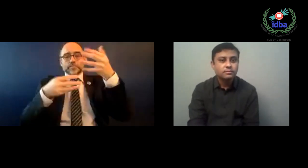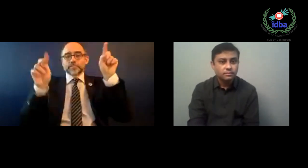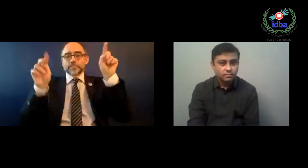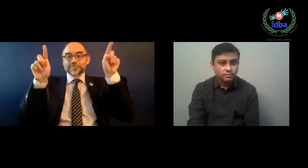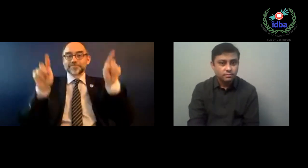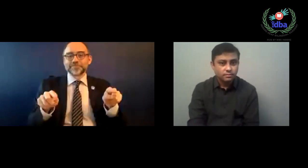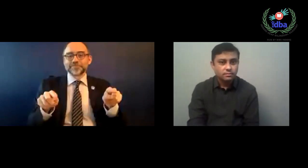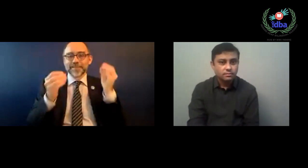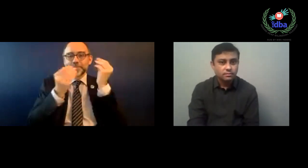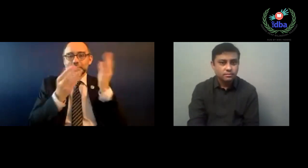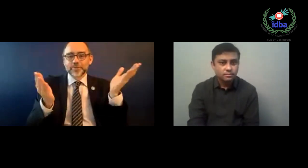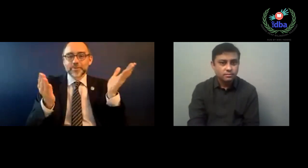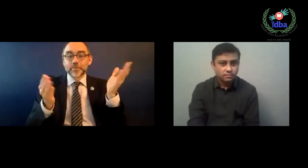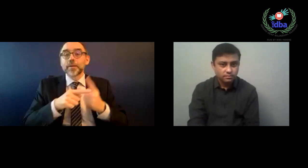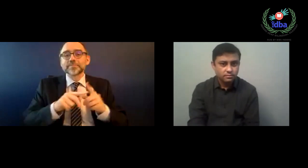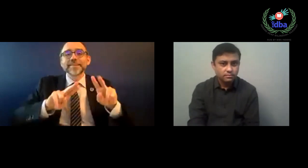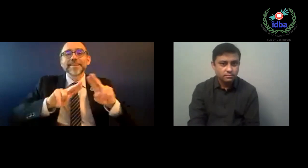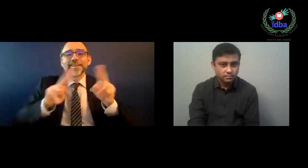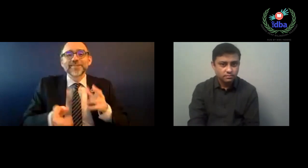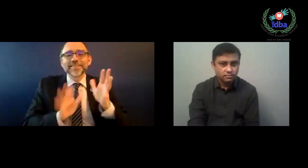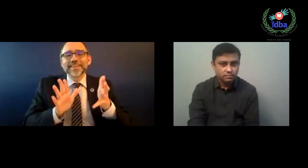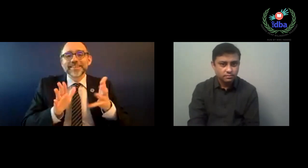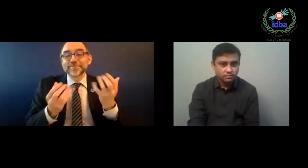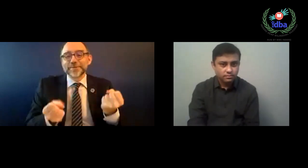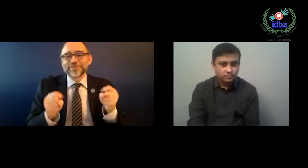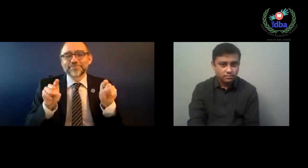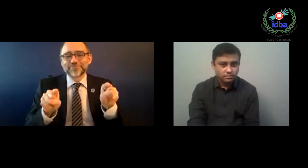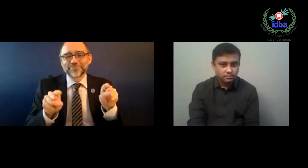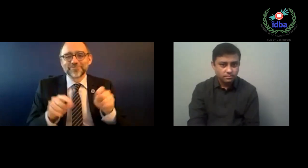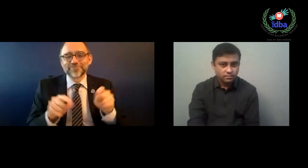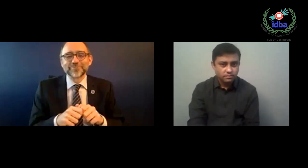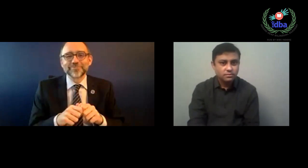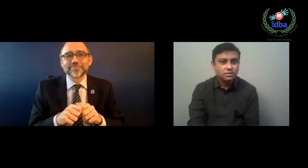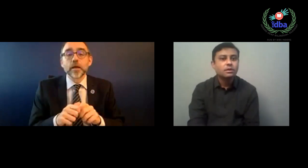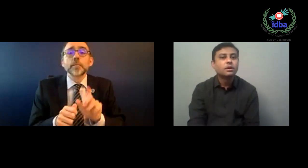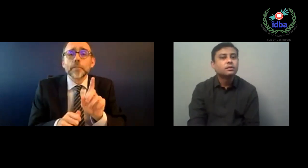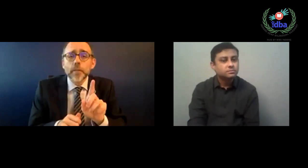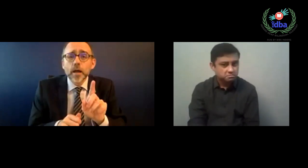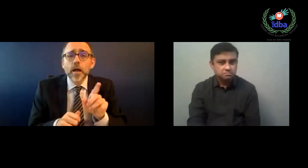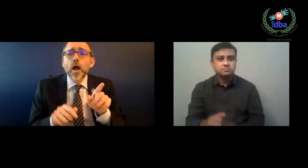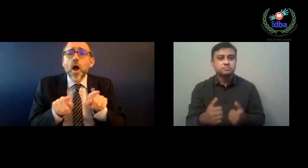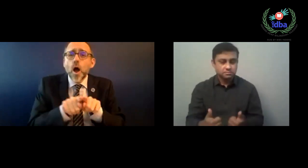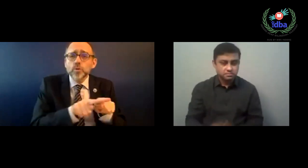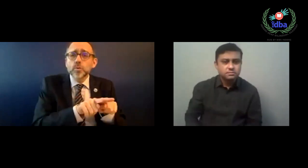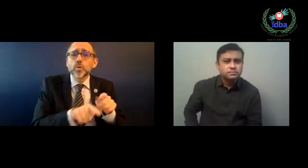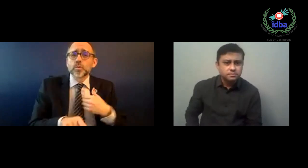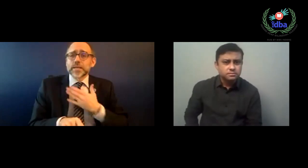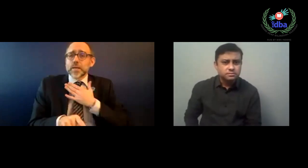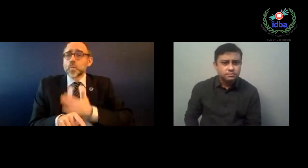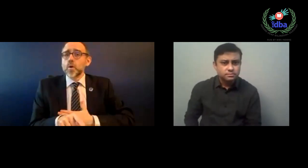talking about deaf education, also inclusive education. It gives lot many information, and also it has been shared in